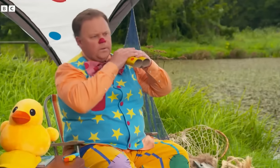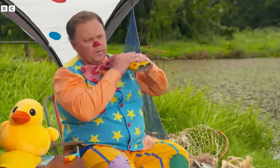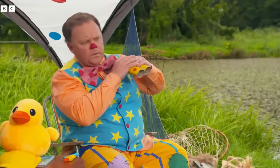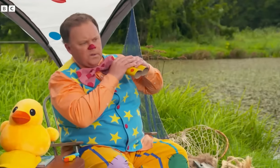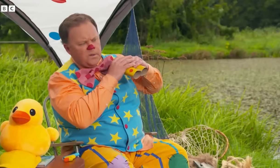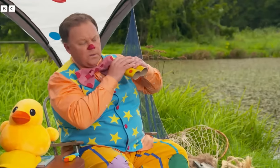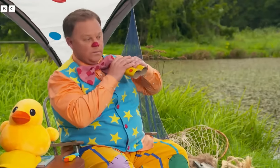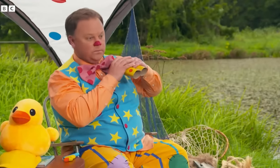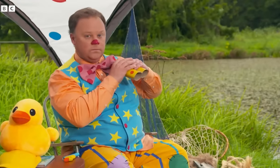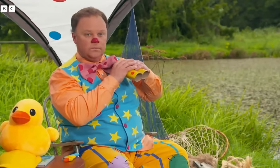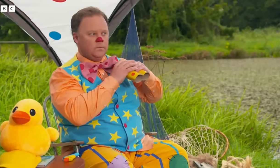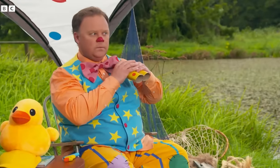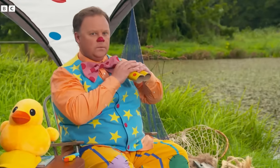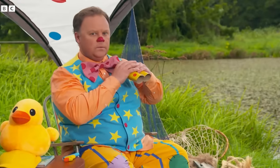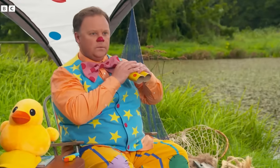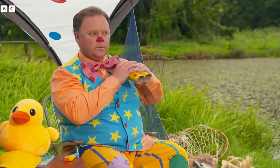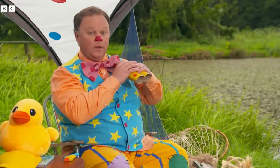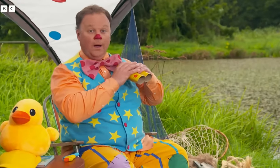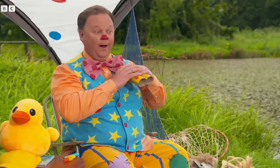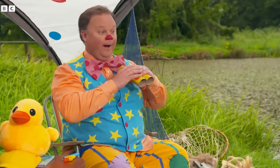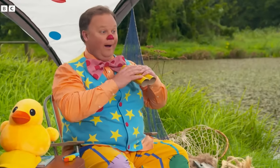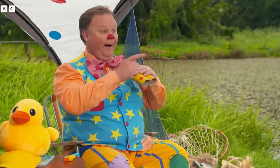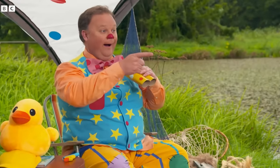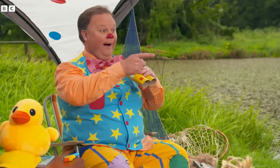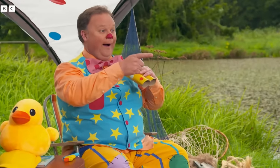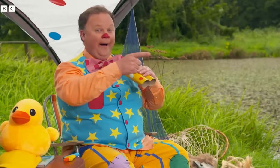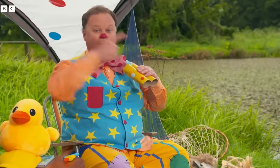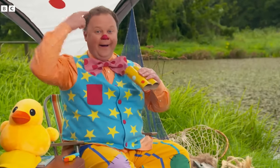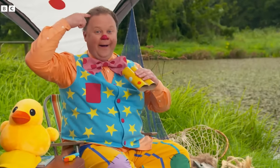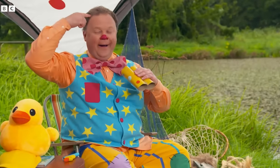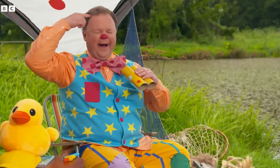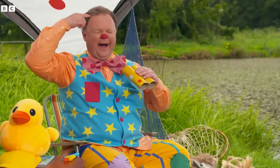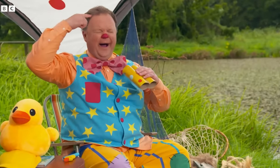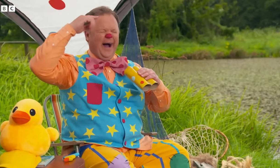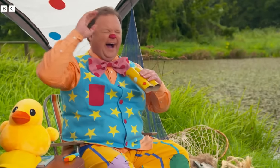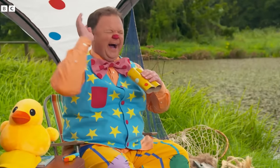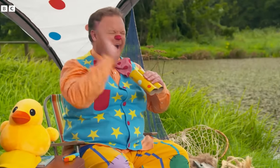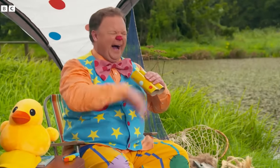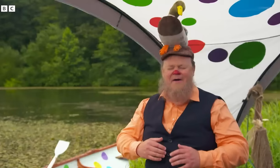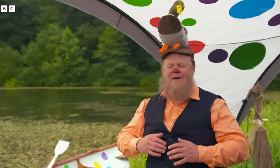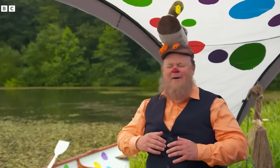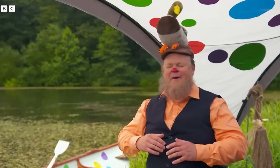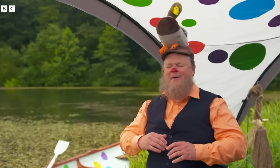you thought that my duck hat was a real duck.